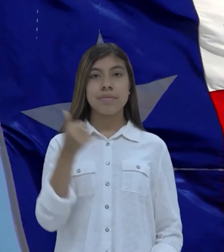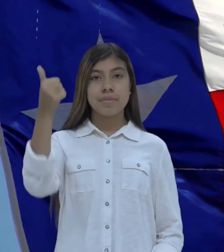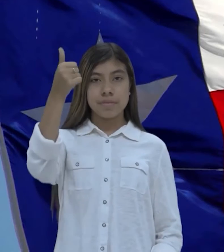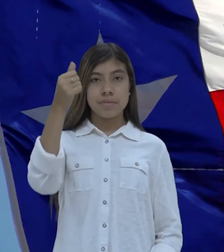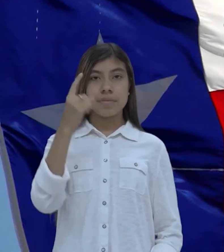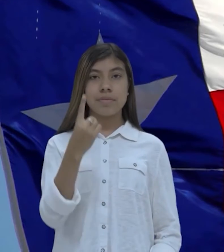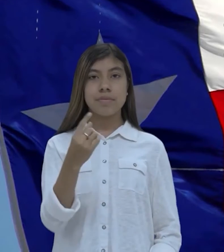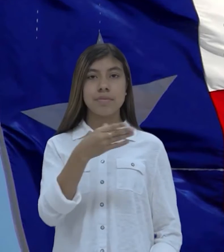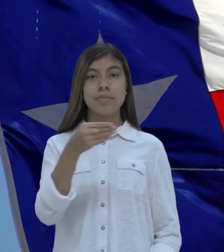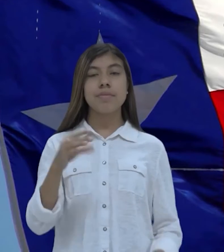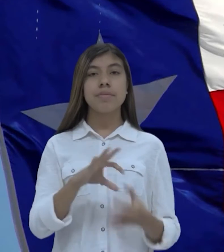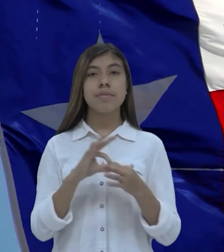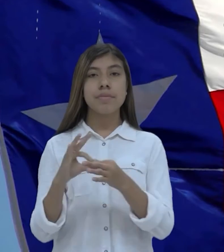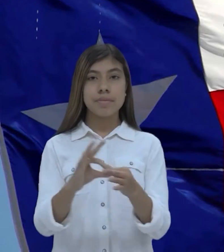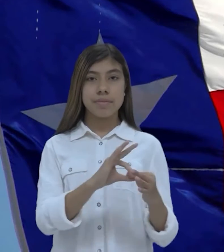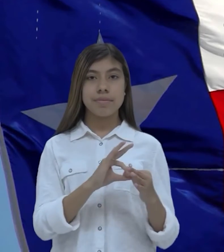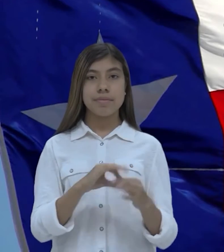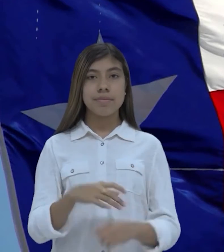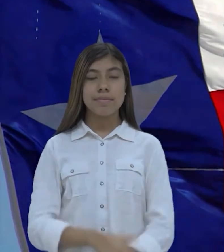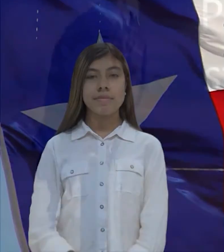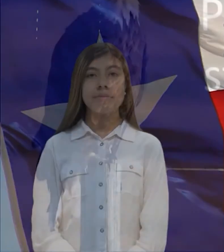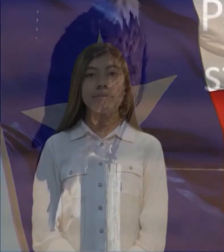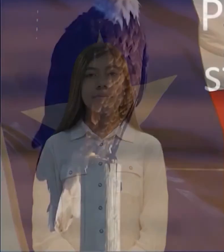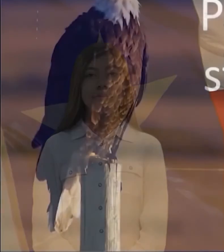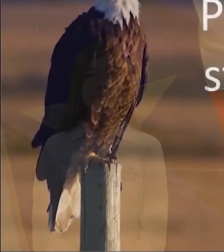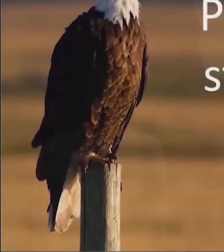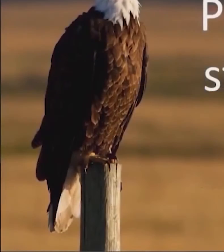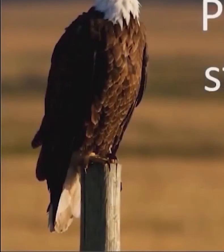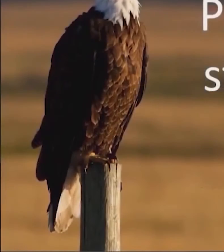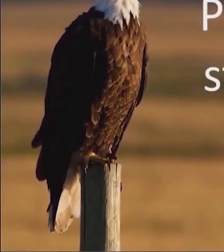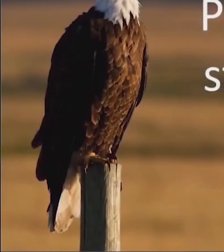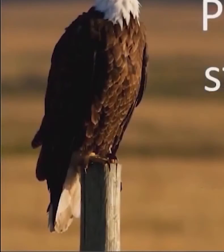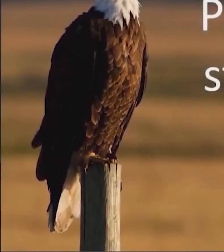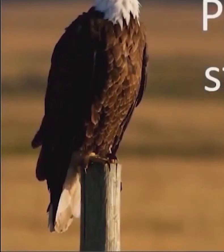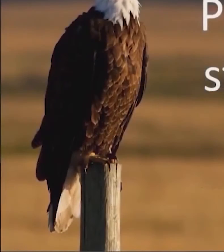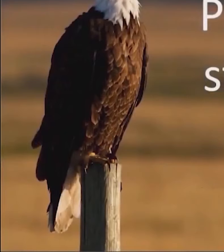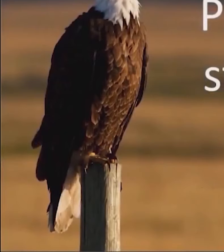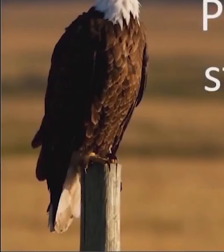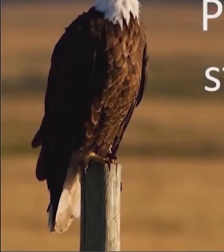God, one and indivisible. Please remain standing for a moment of silence.